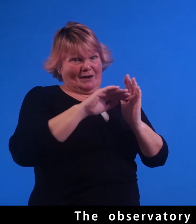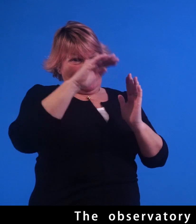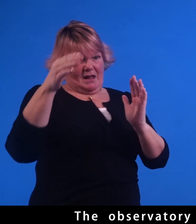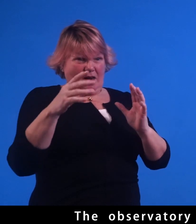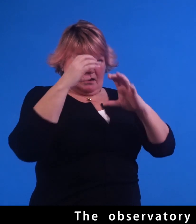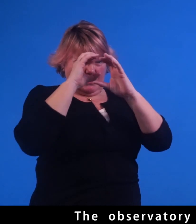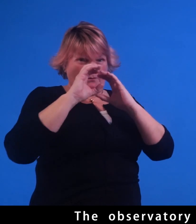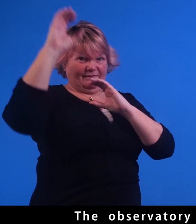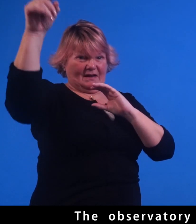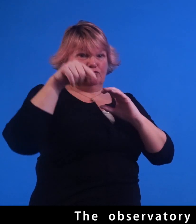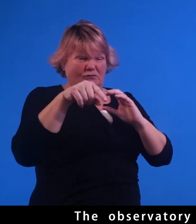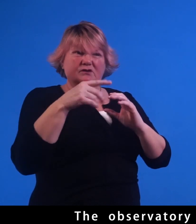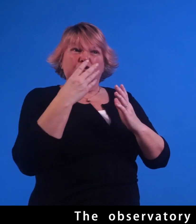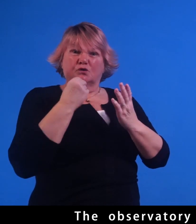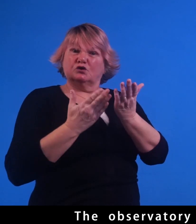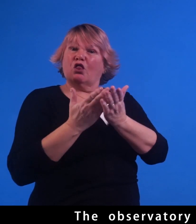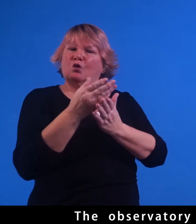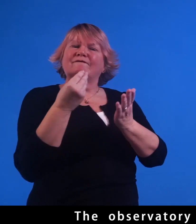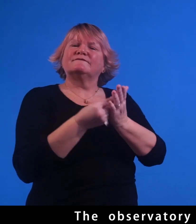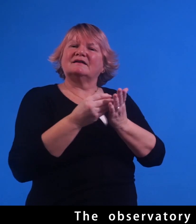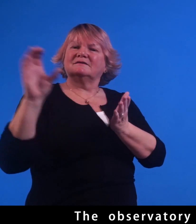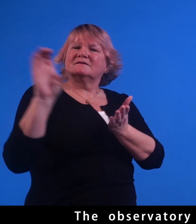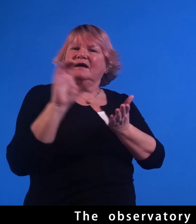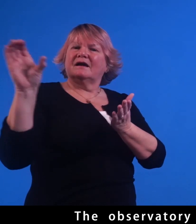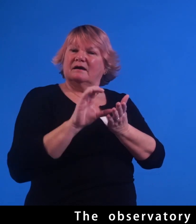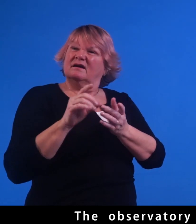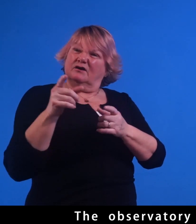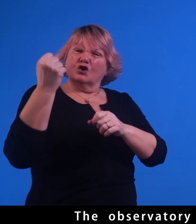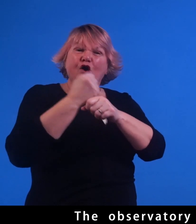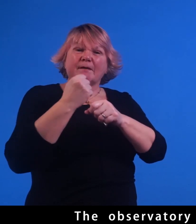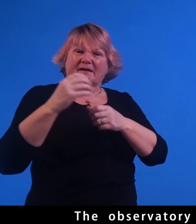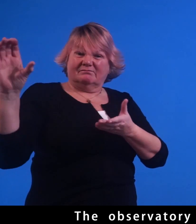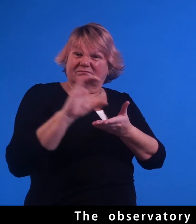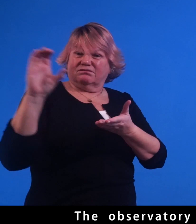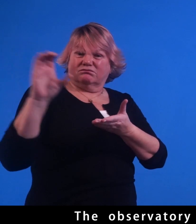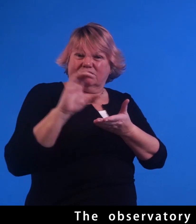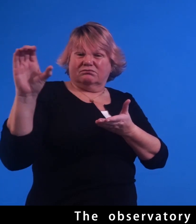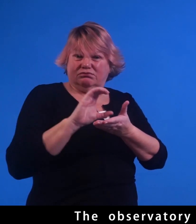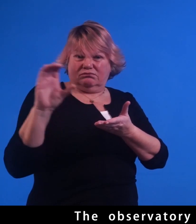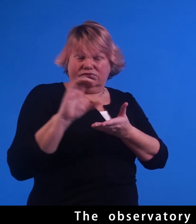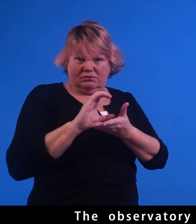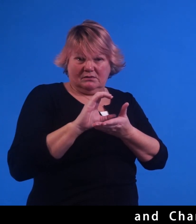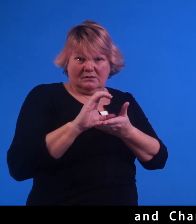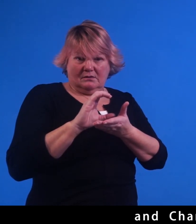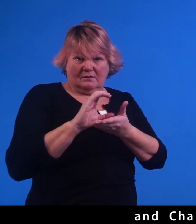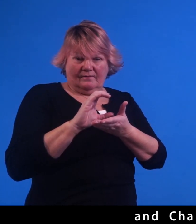The observatory on Calton Hill was used through funding supplied by government grants, and